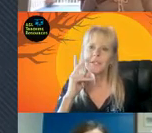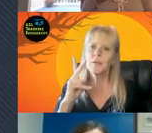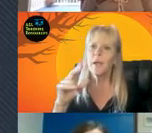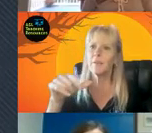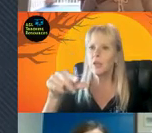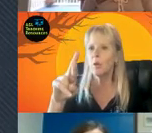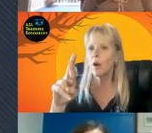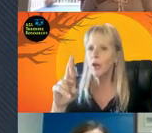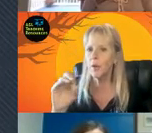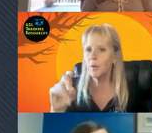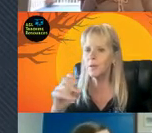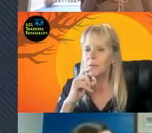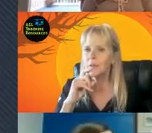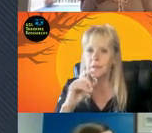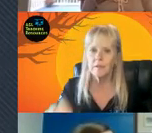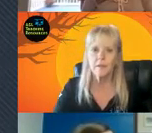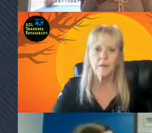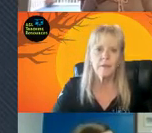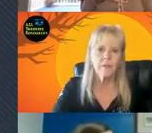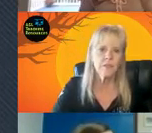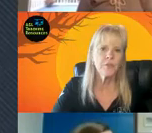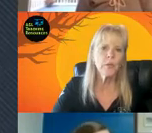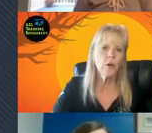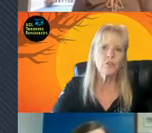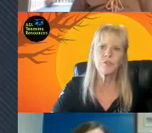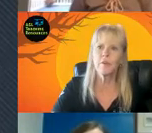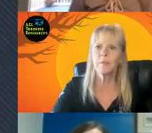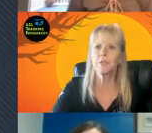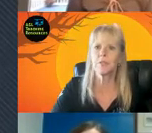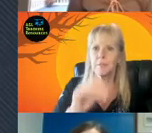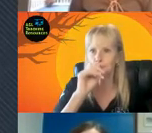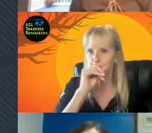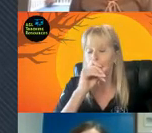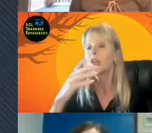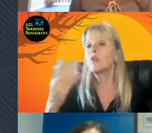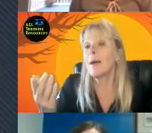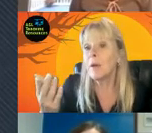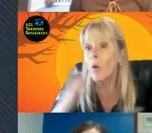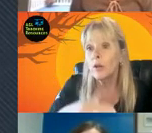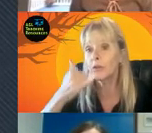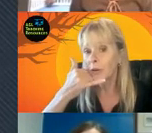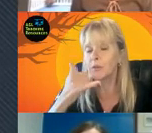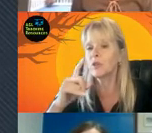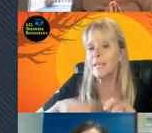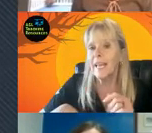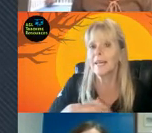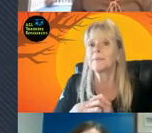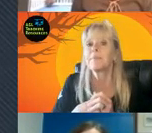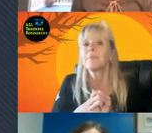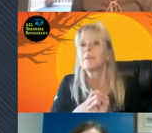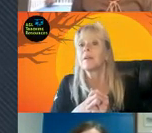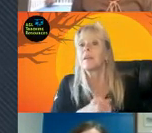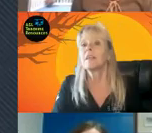When you see we have a QR code, you can use the phone, but it might be on your phone, so you